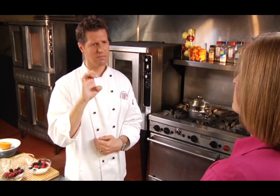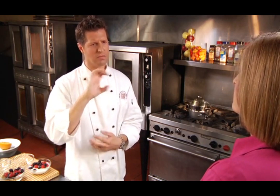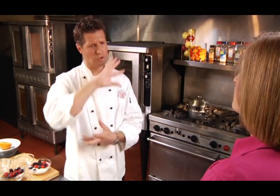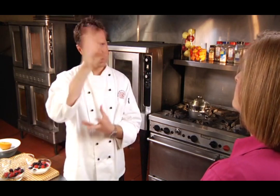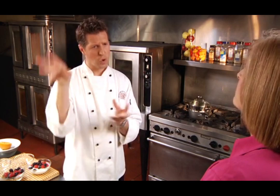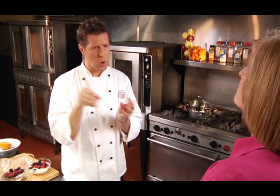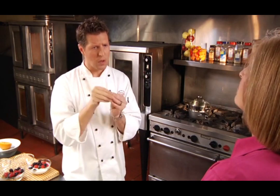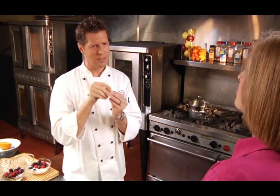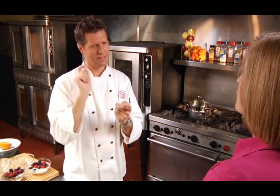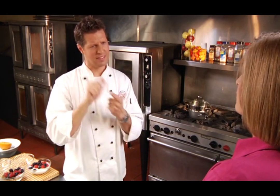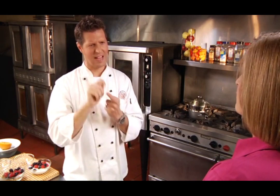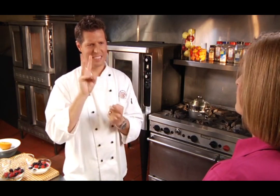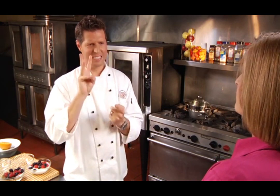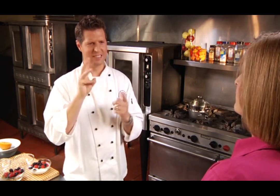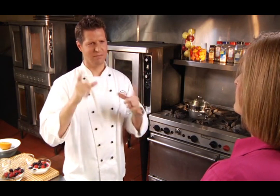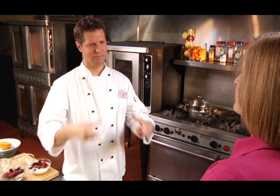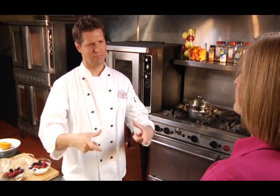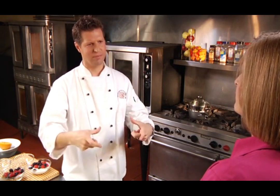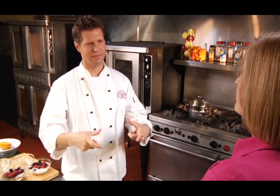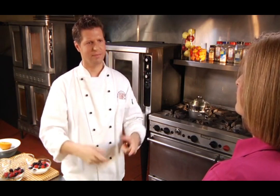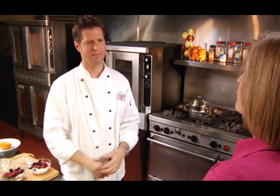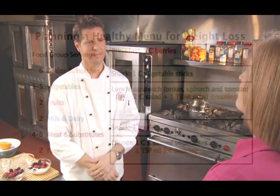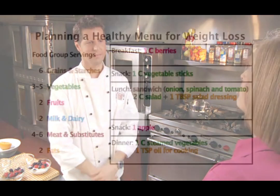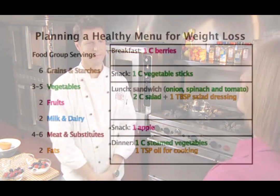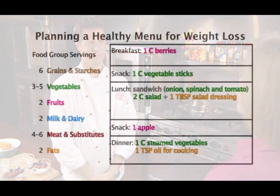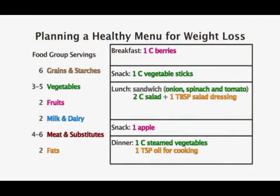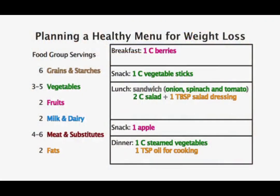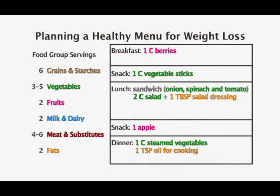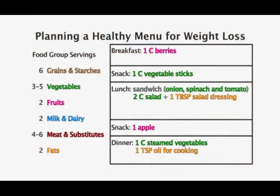That will make up exactly 6 servings.